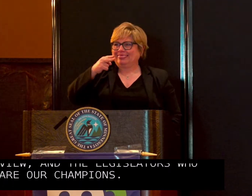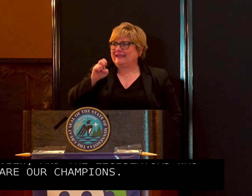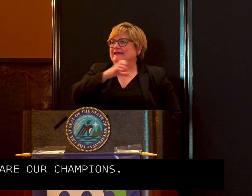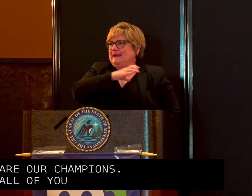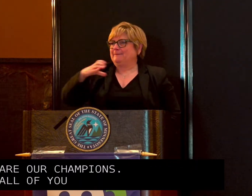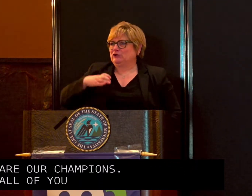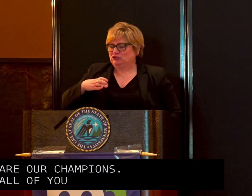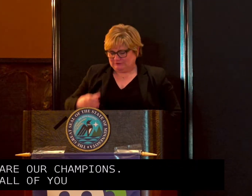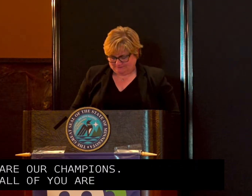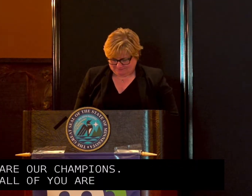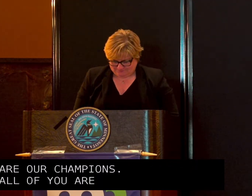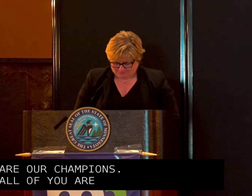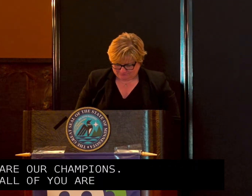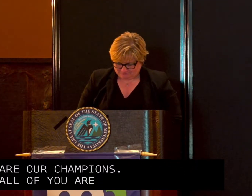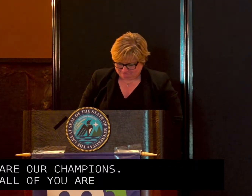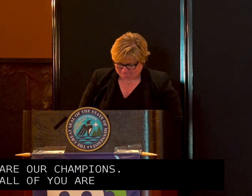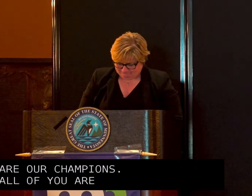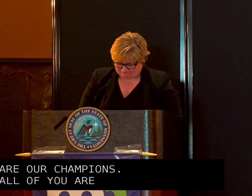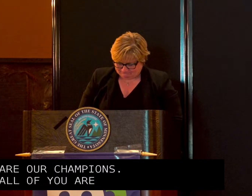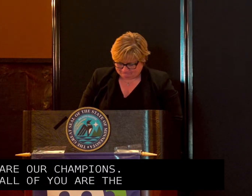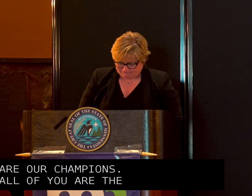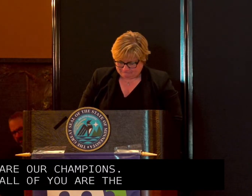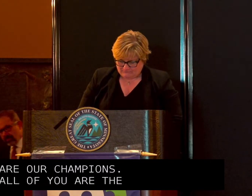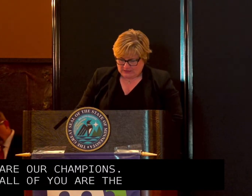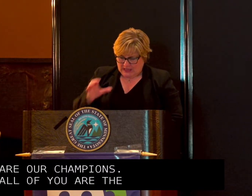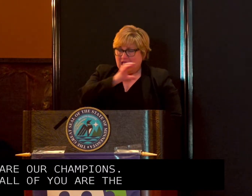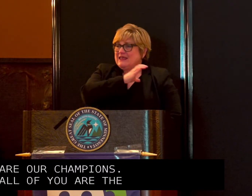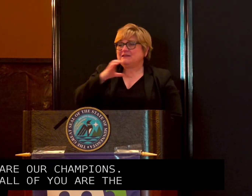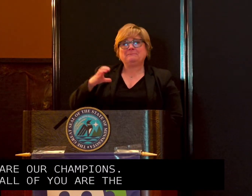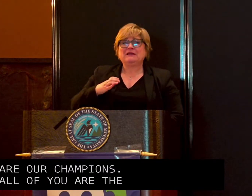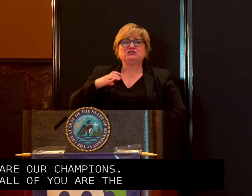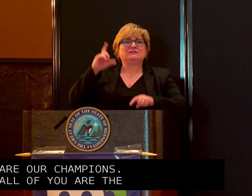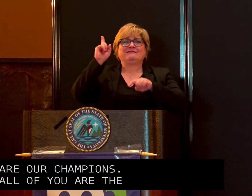Commission. The Commission